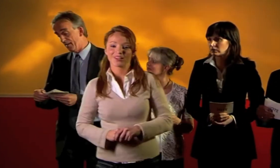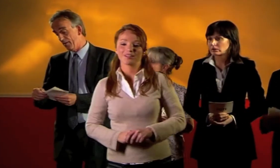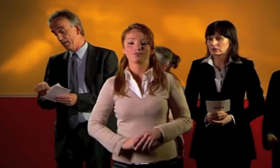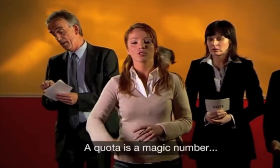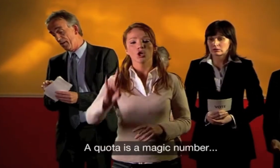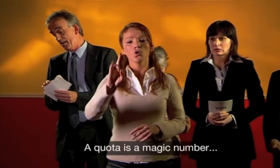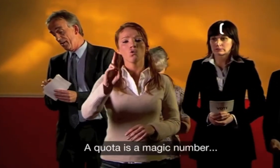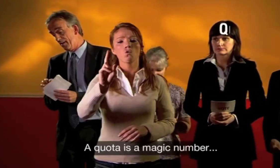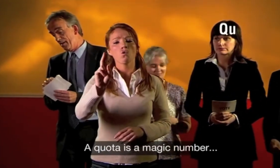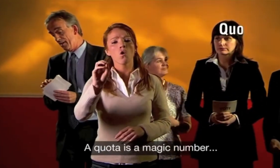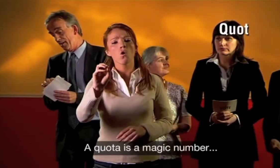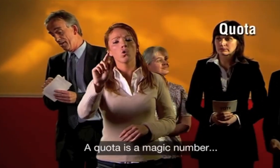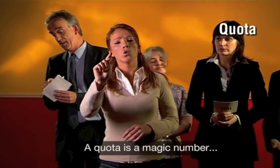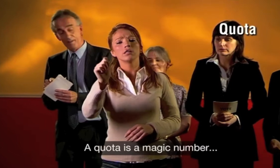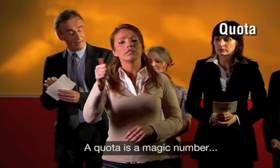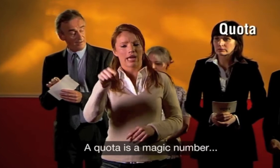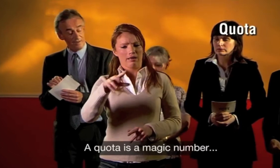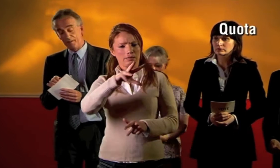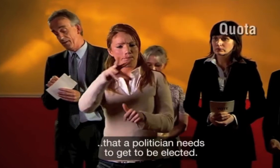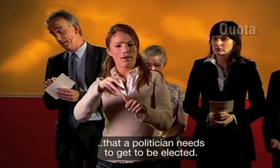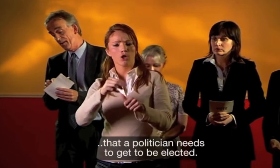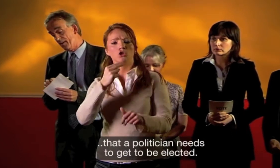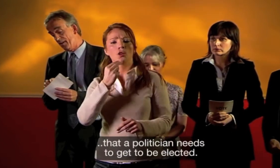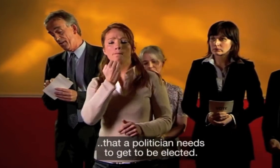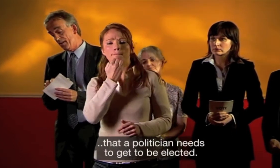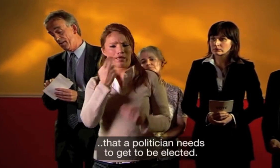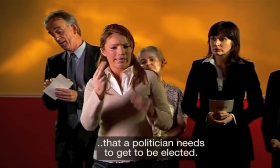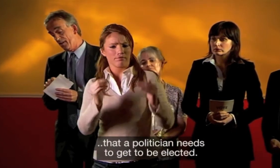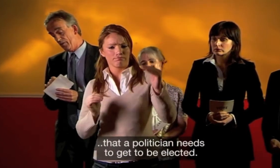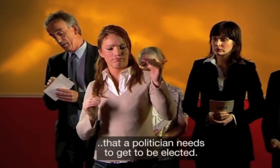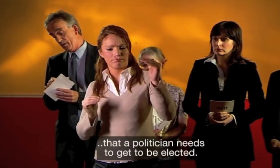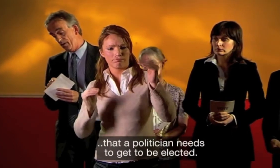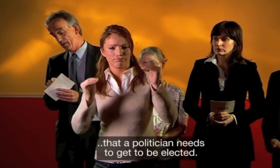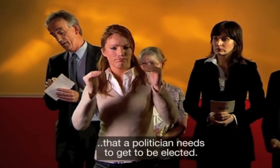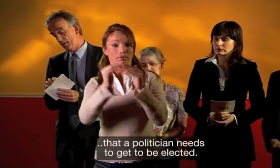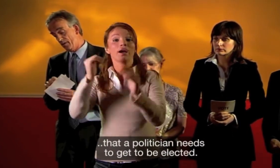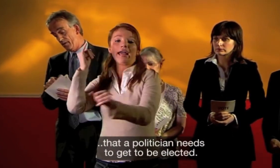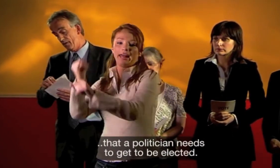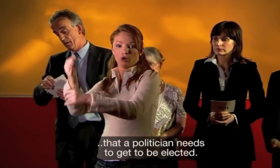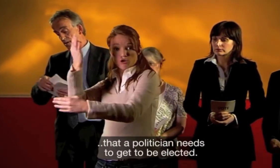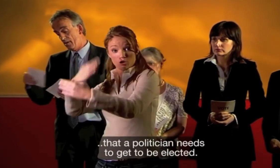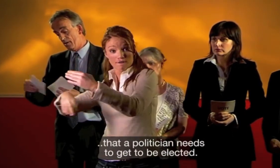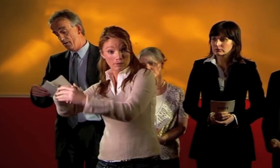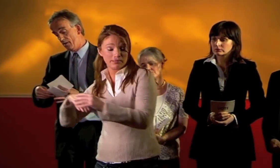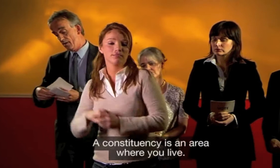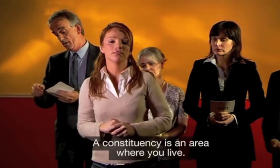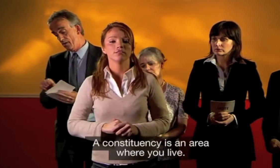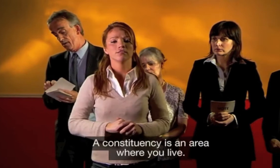A quota is a magic number that a politician needs to get to be elected. A